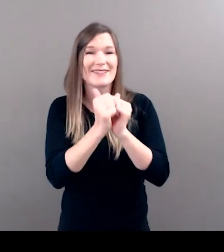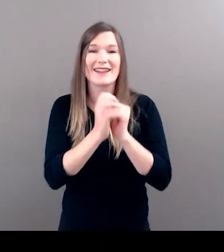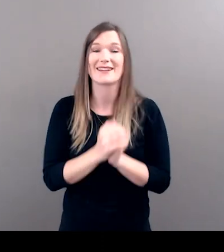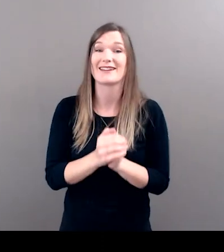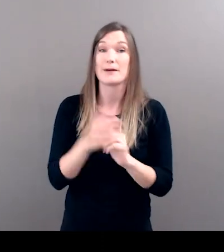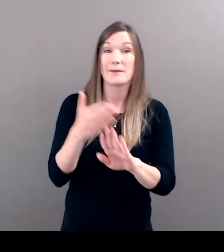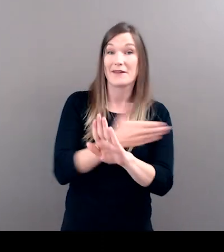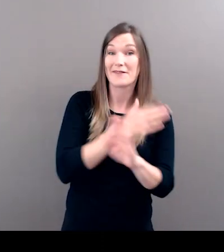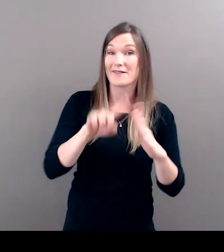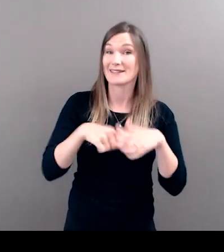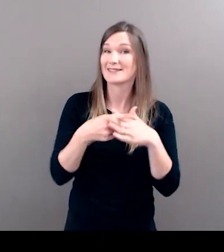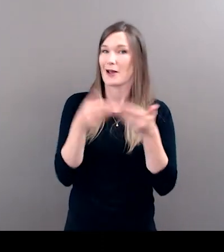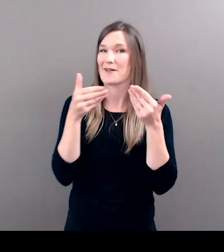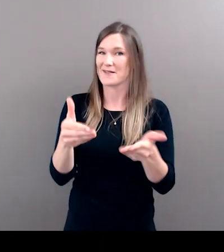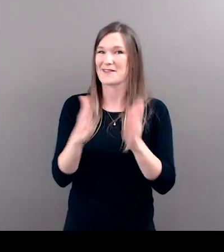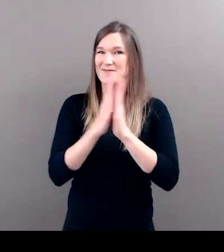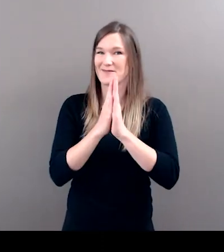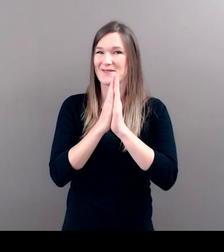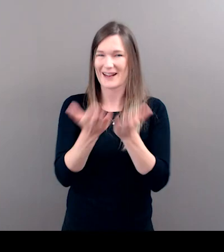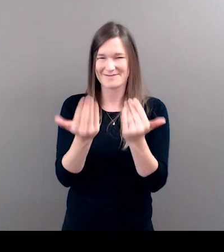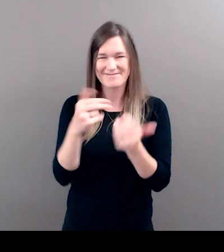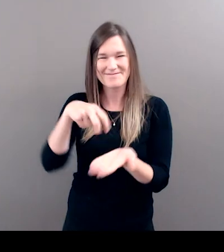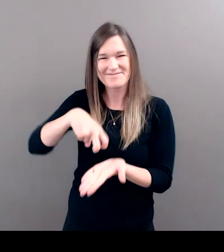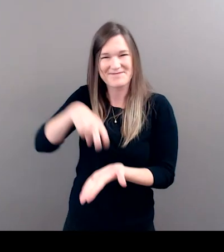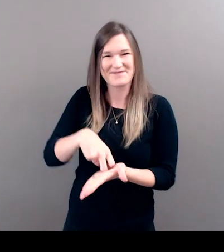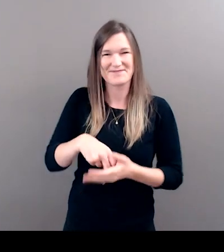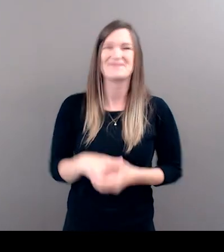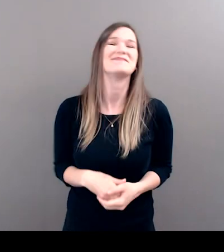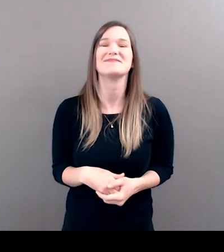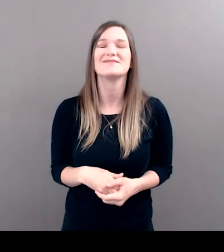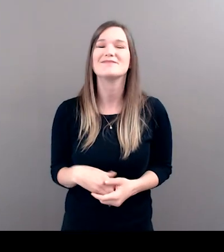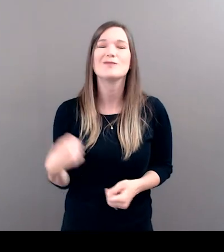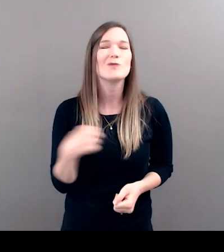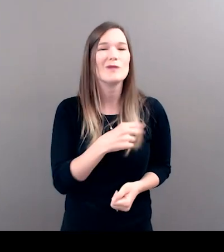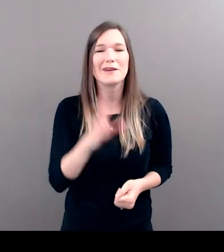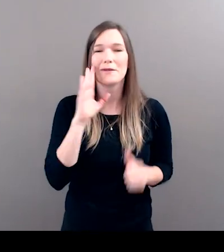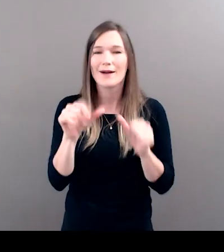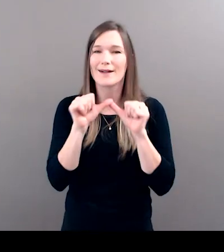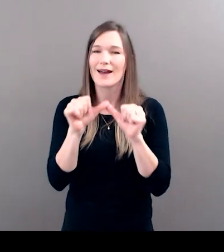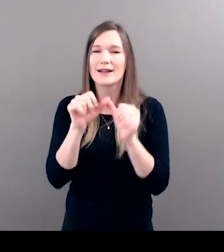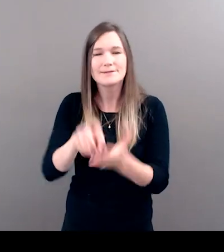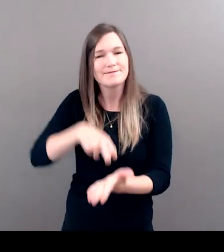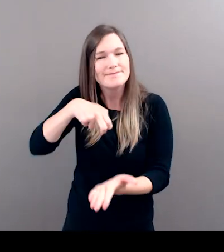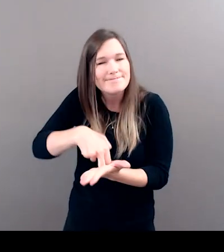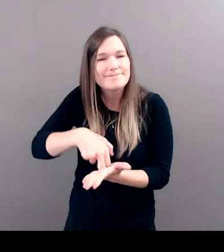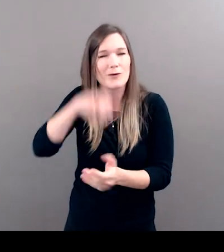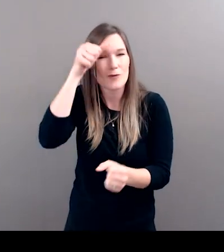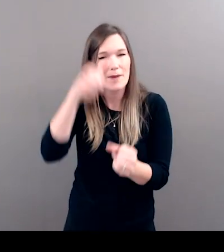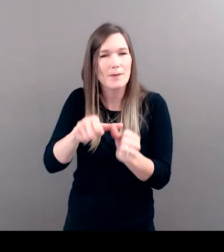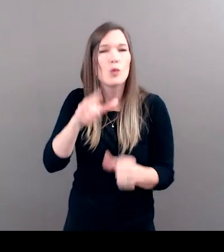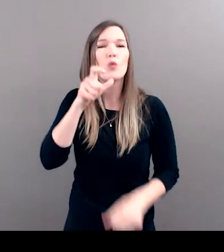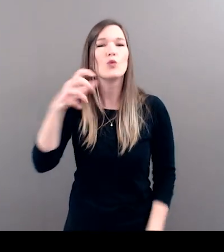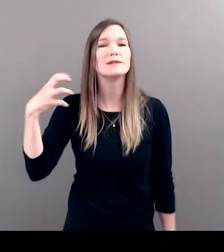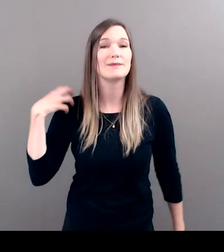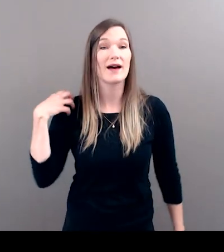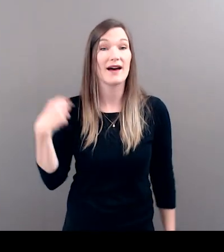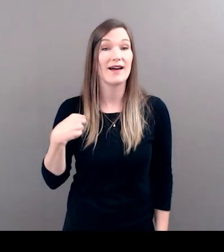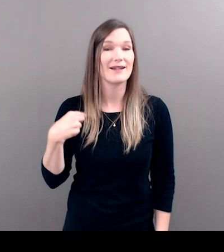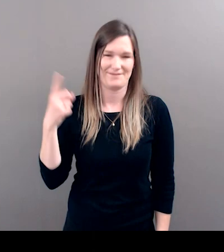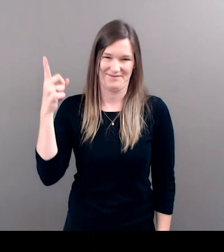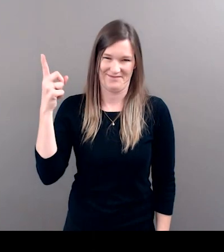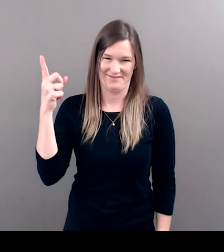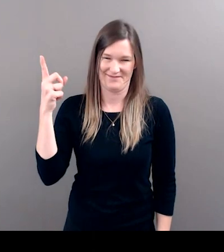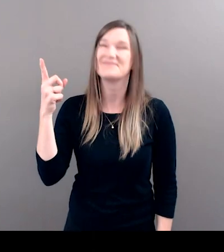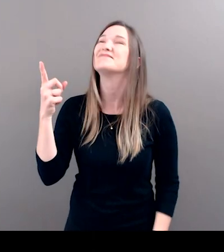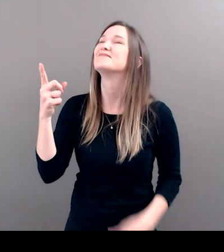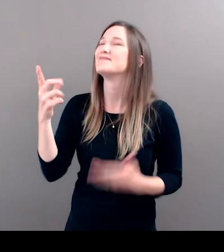everybody. And we are going to constantly get on our knees and remind ourselves who's boss, and that is Him, Lord Jesus. Lord, thank